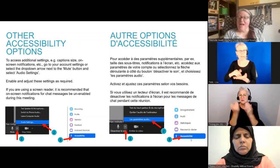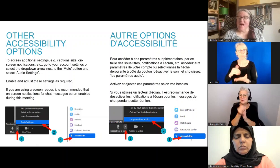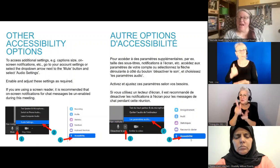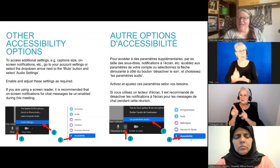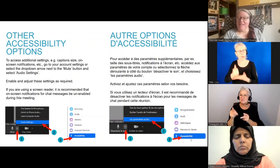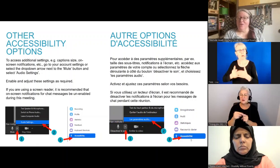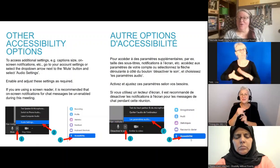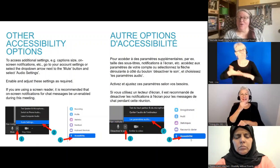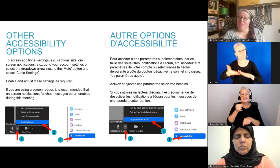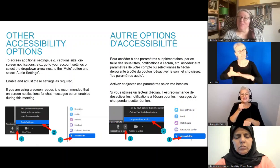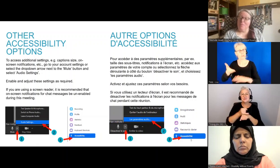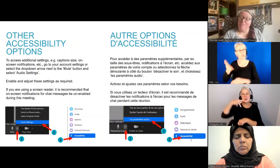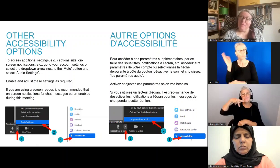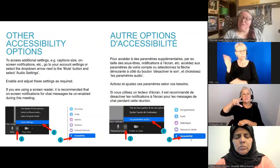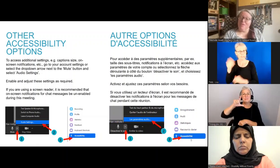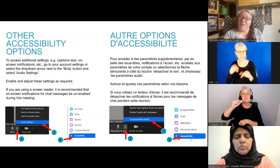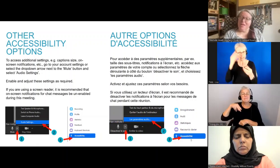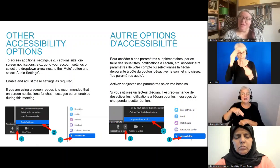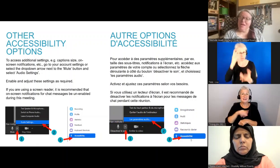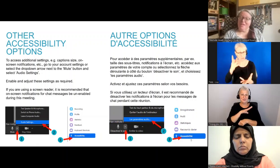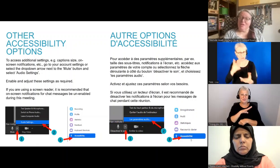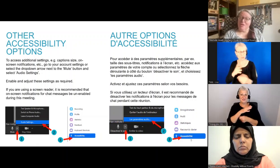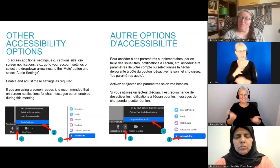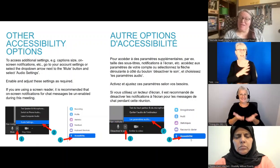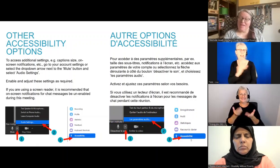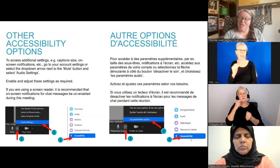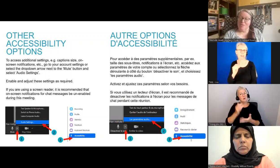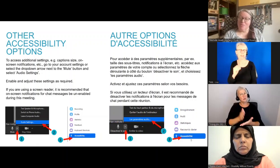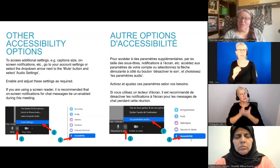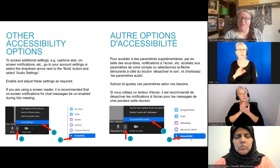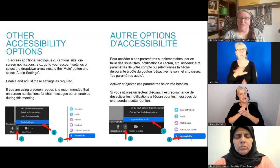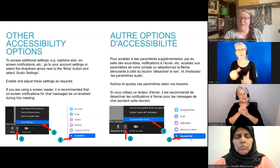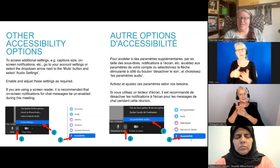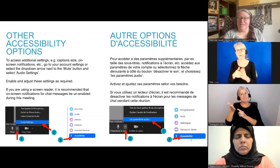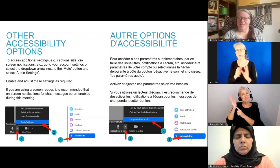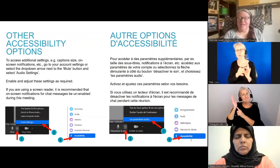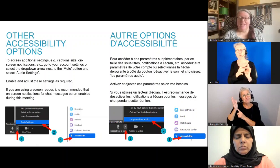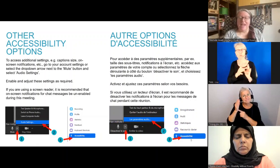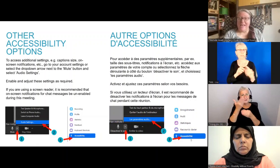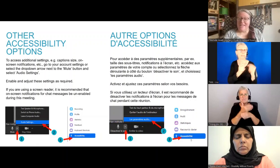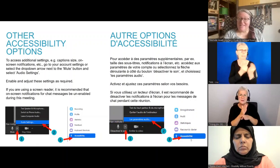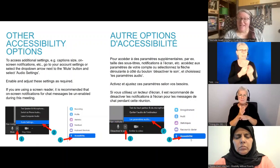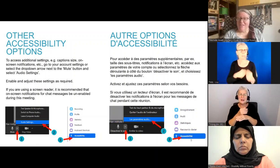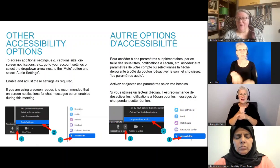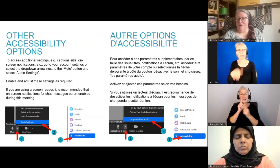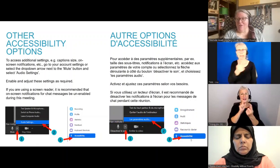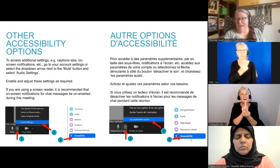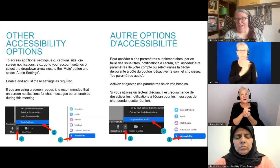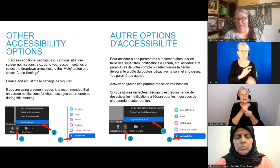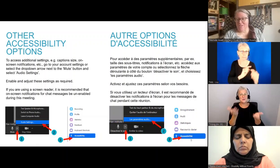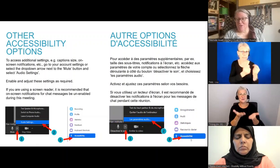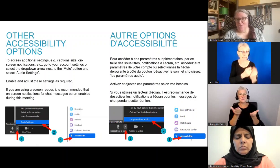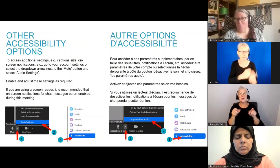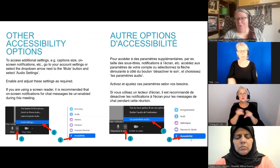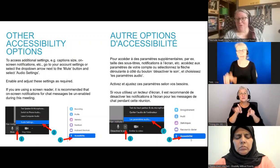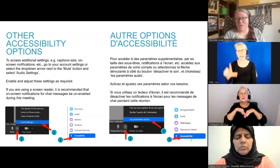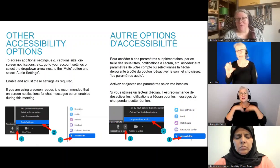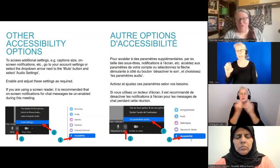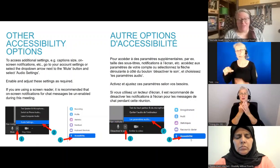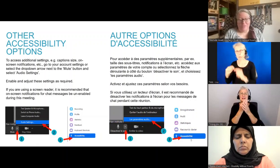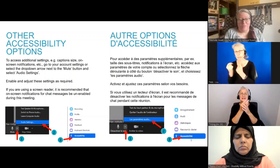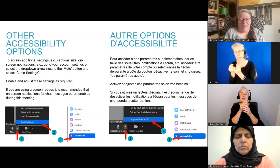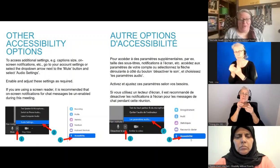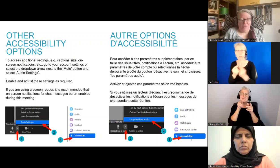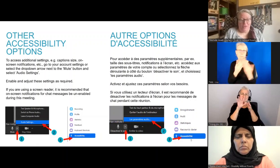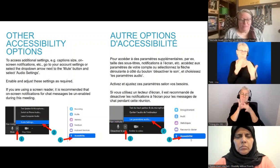this, and all of the members of the interpretation, whether it is in ASL or LSQ. We